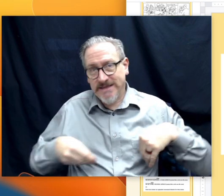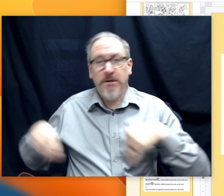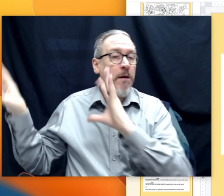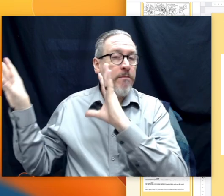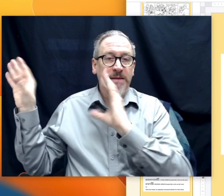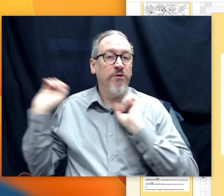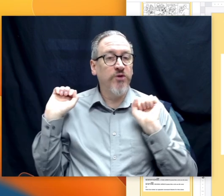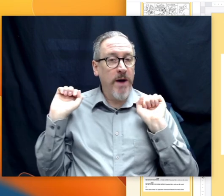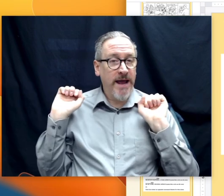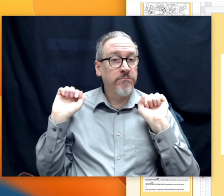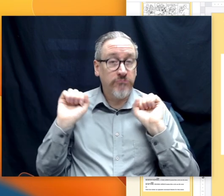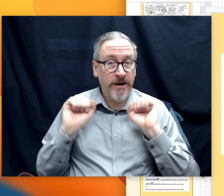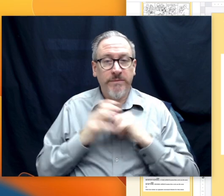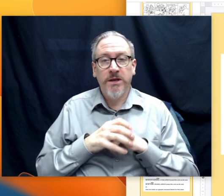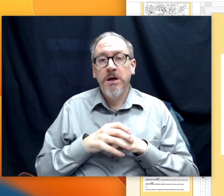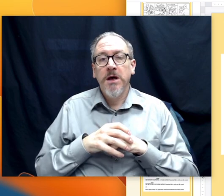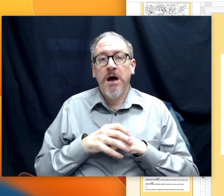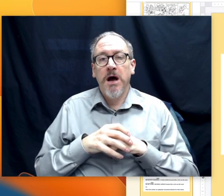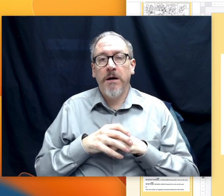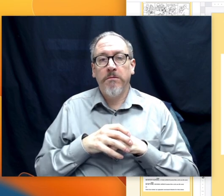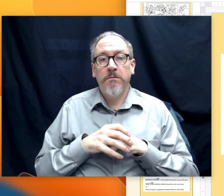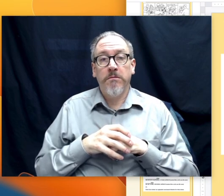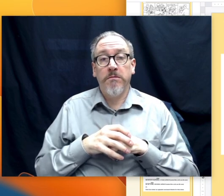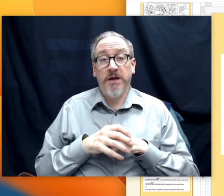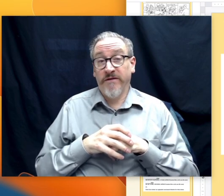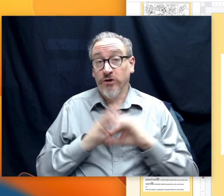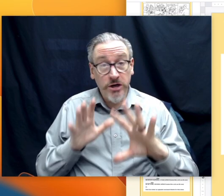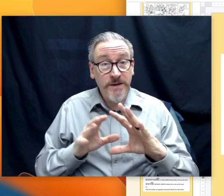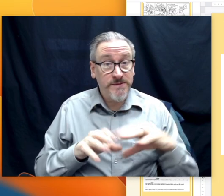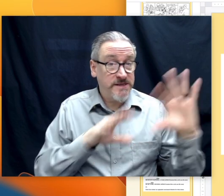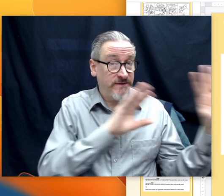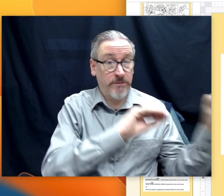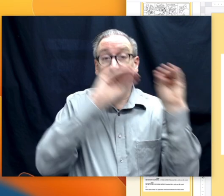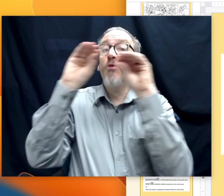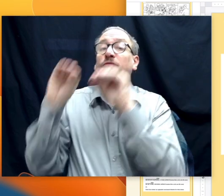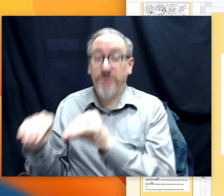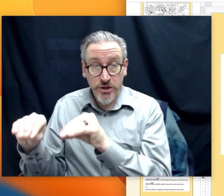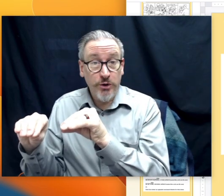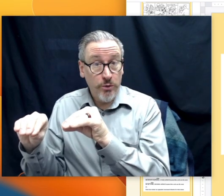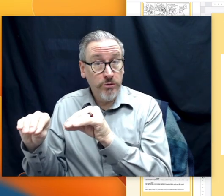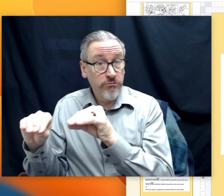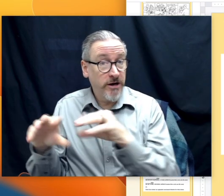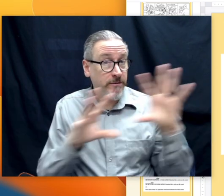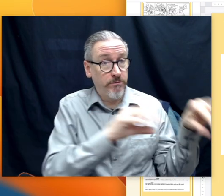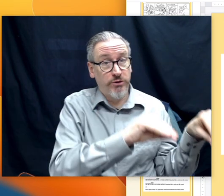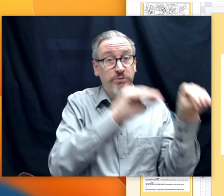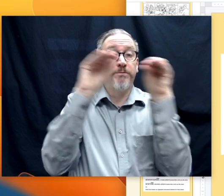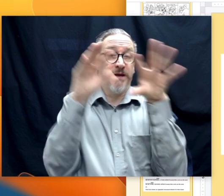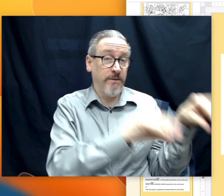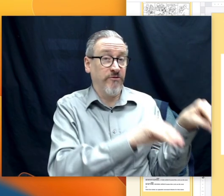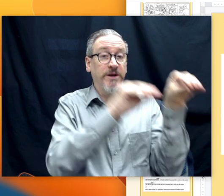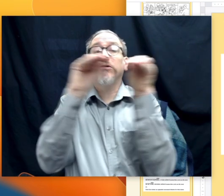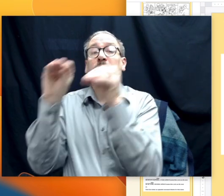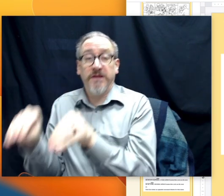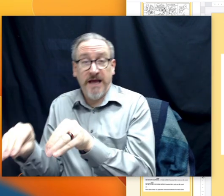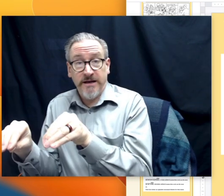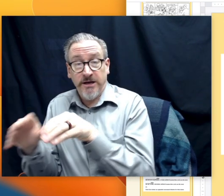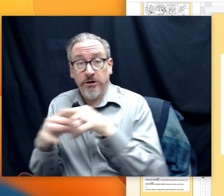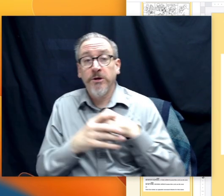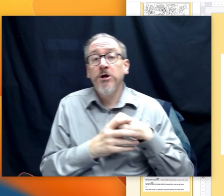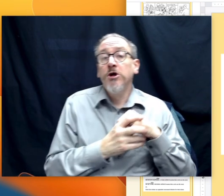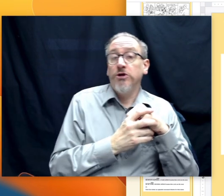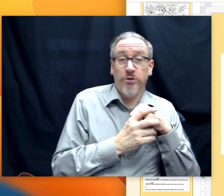This, they moved away, right? If you're going to be specific, move to, right? Picked up from here,